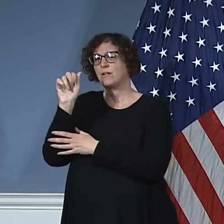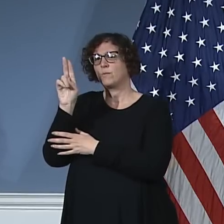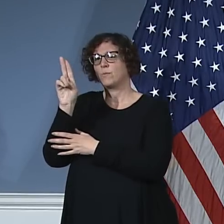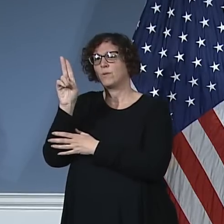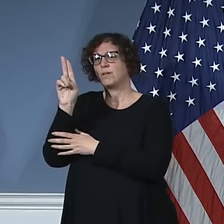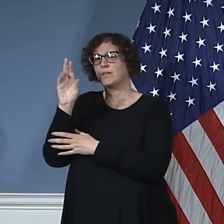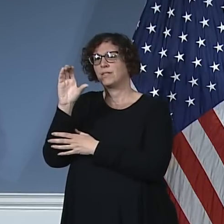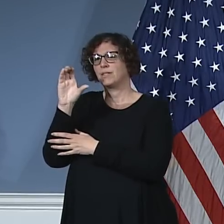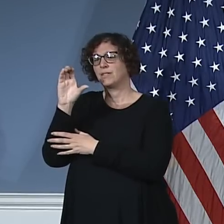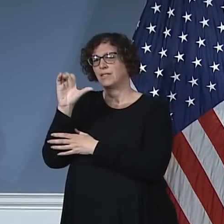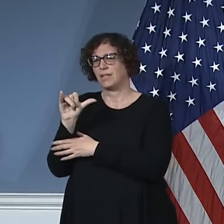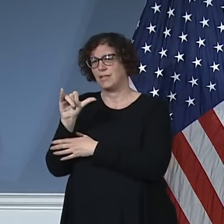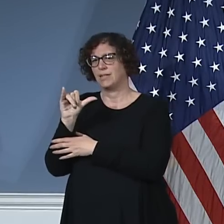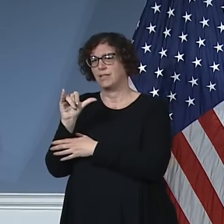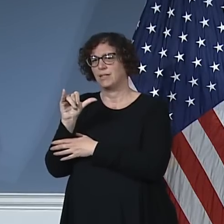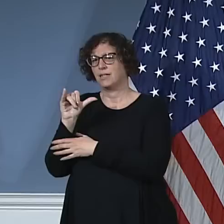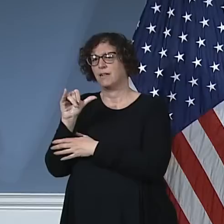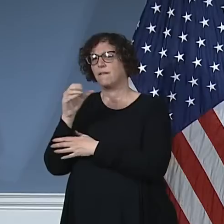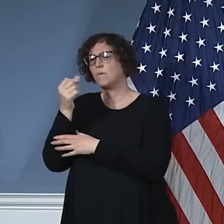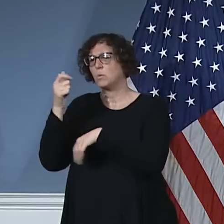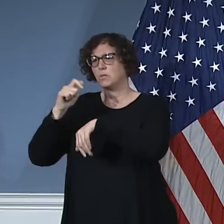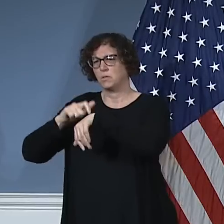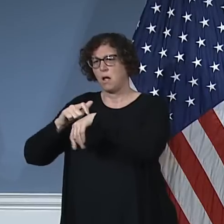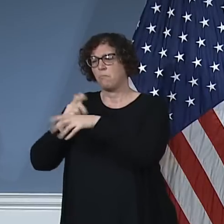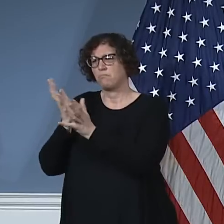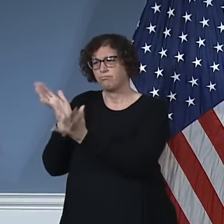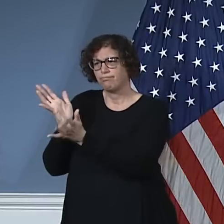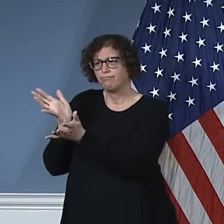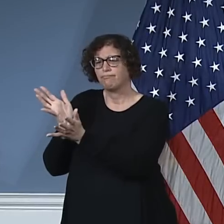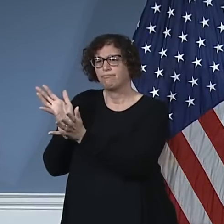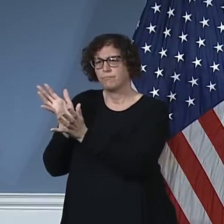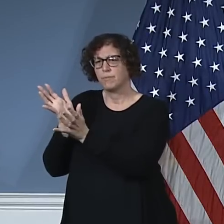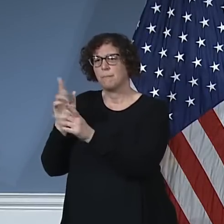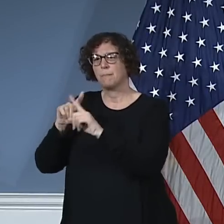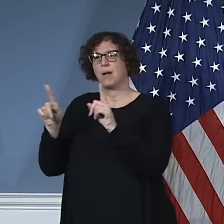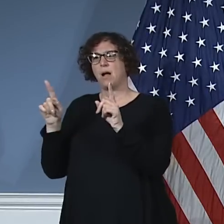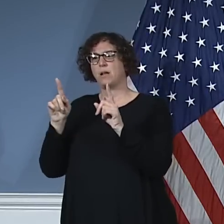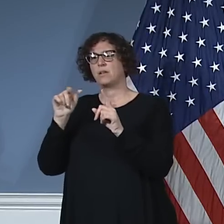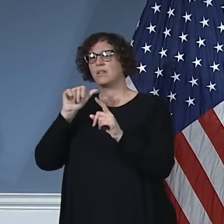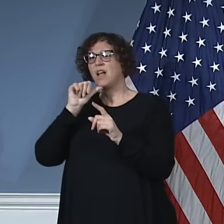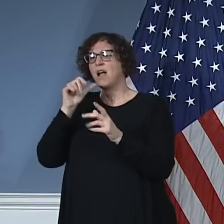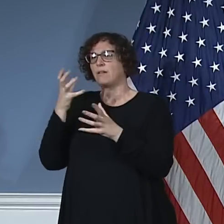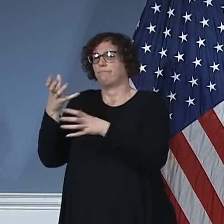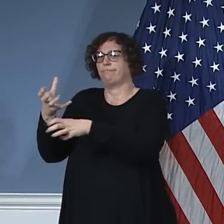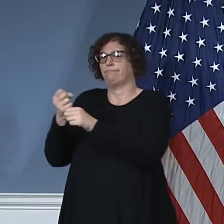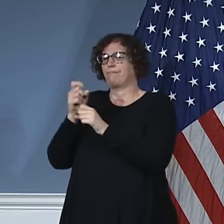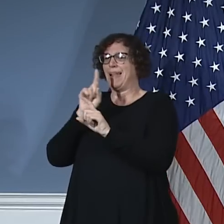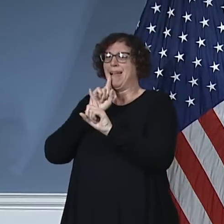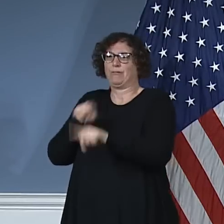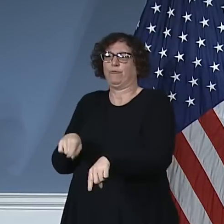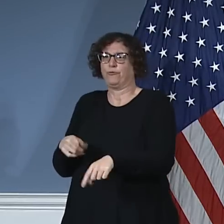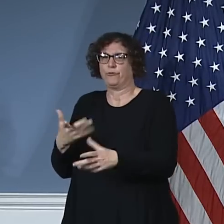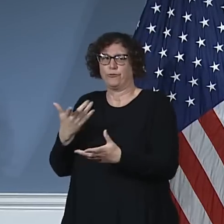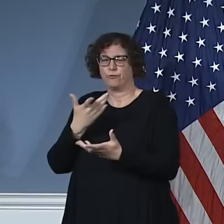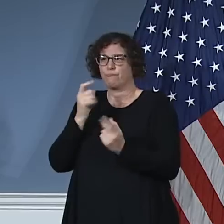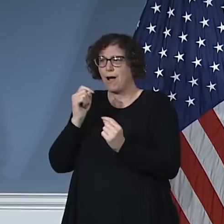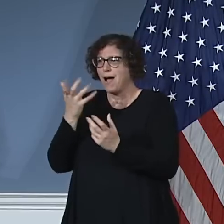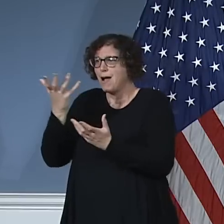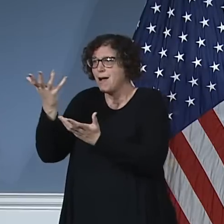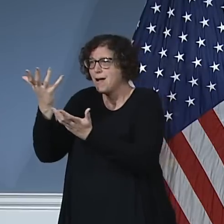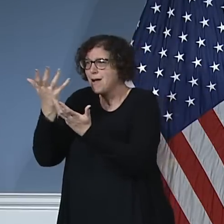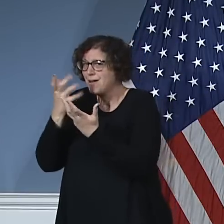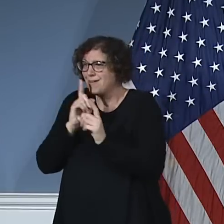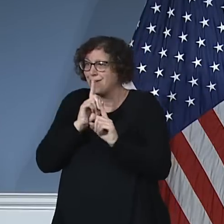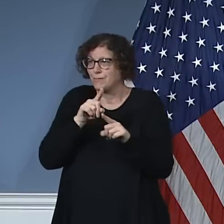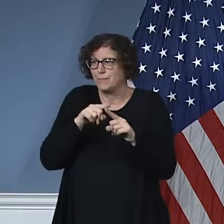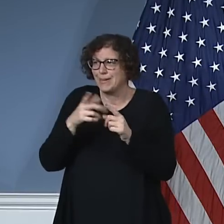the question of folks who are released from our jail system, there will be monitoring for sure. There will be